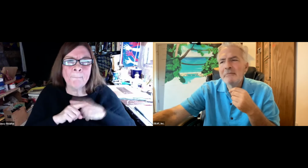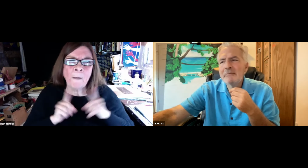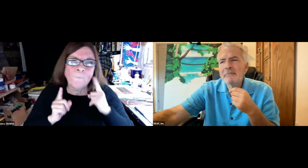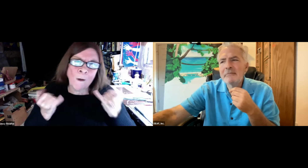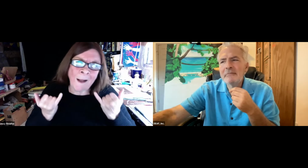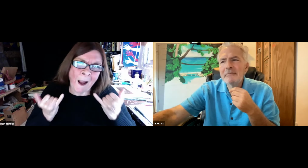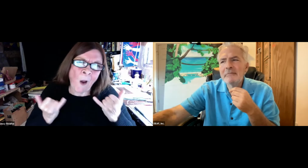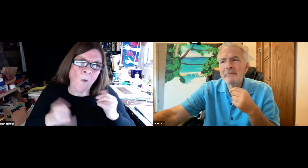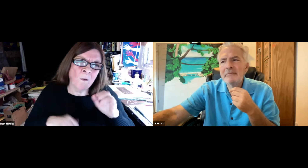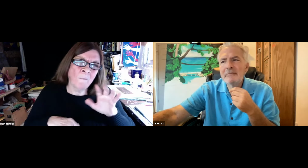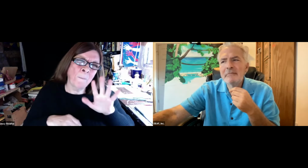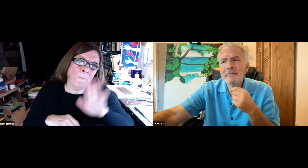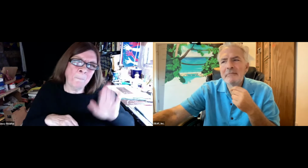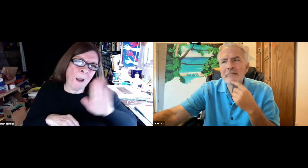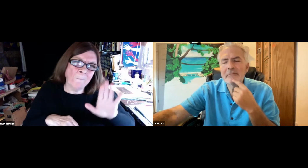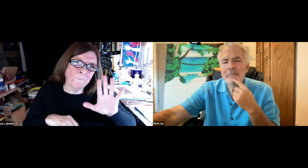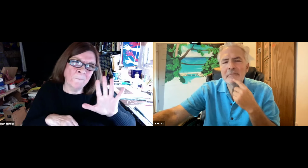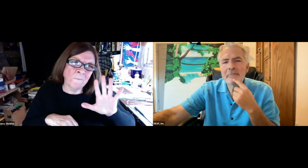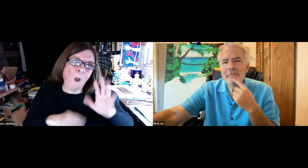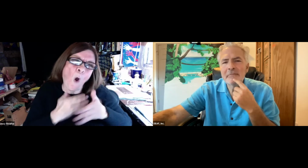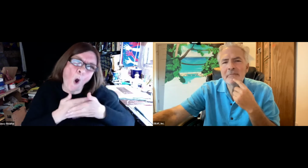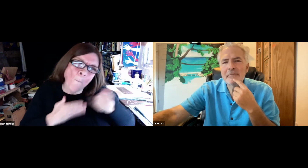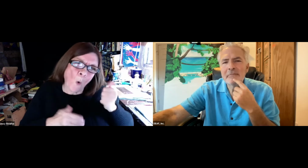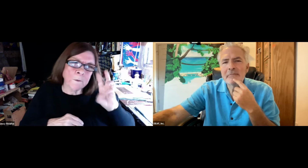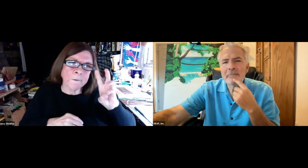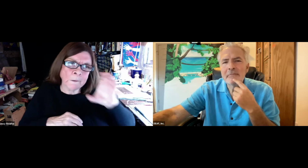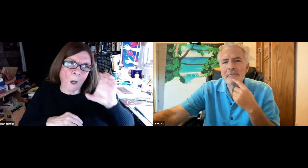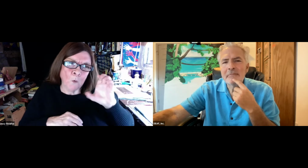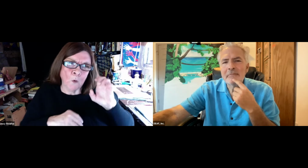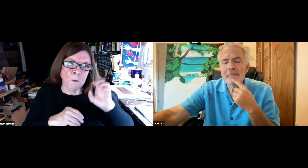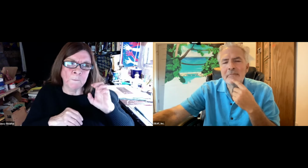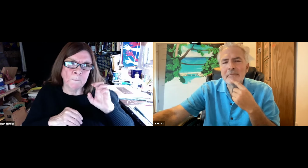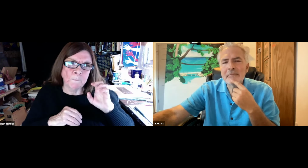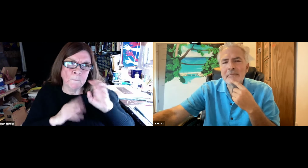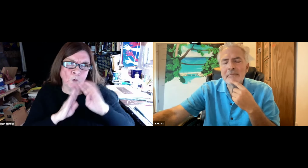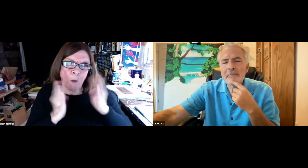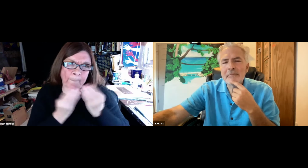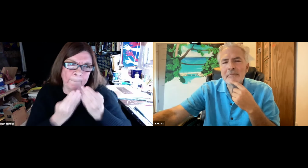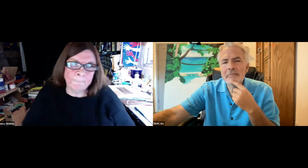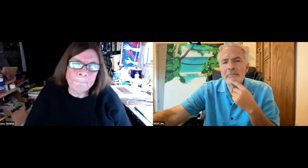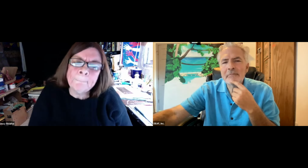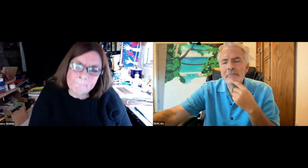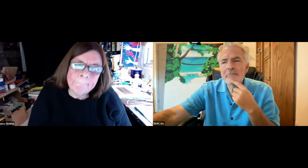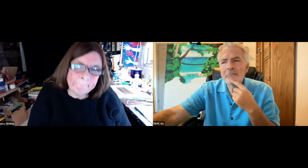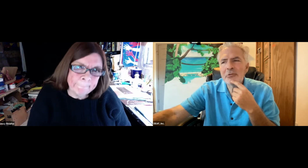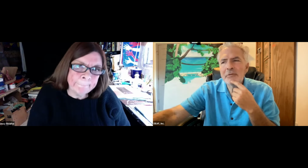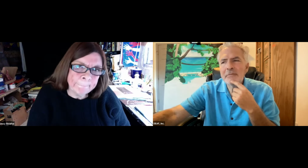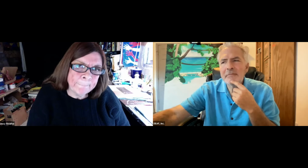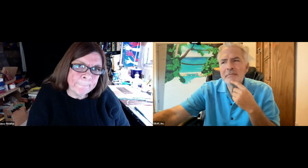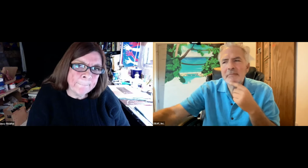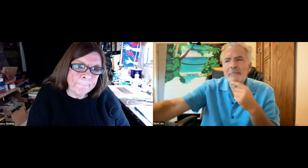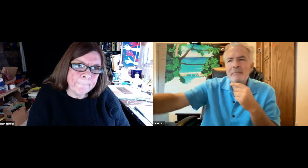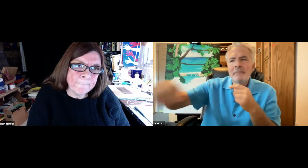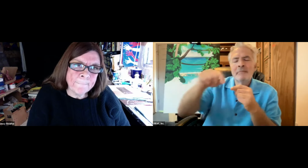those tribes, because there are many. But for now, the count is at about, well, let's just say an easier round number. It's almost